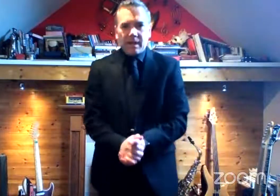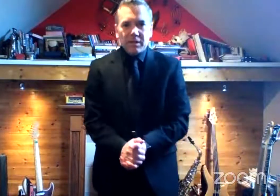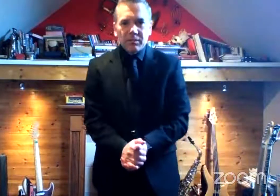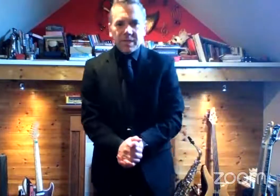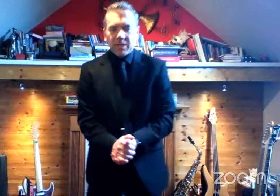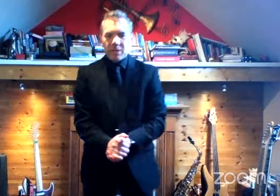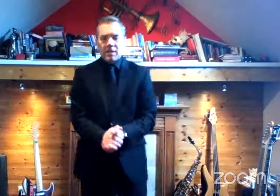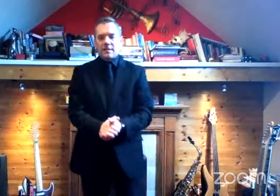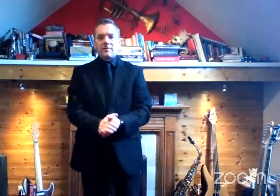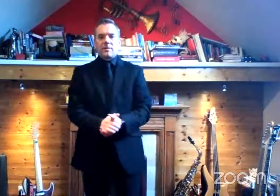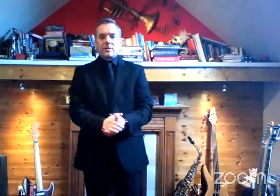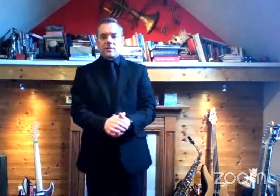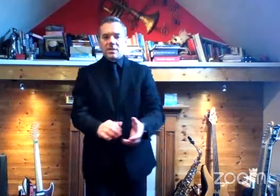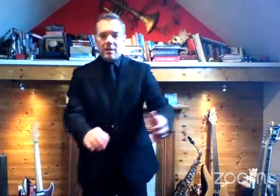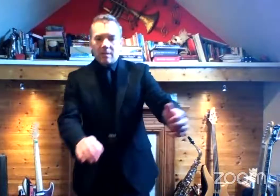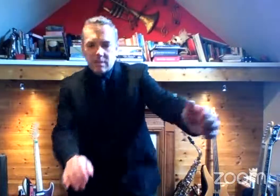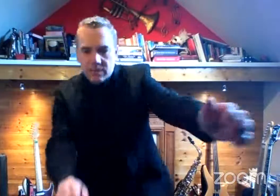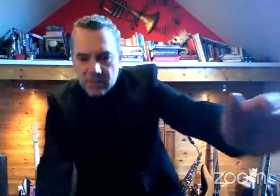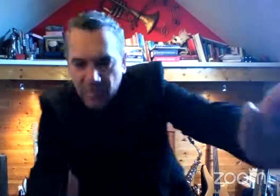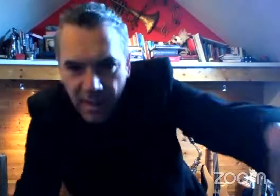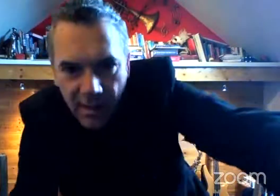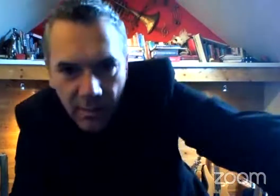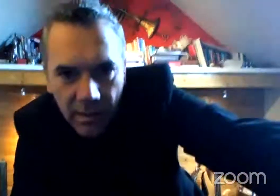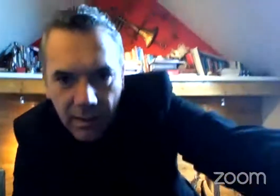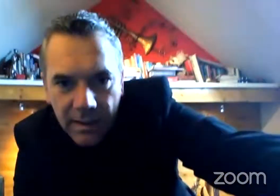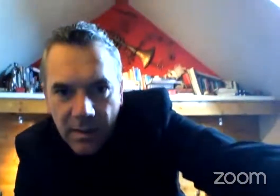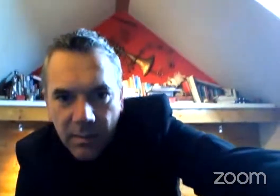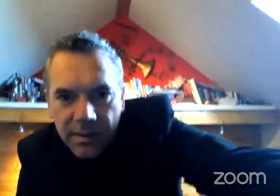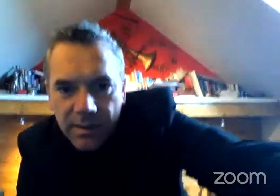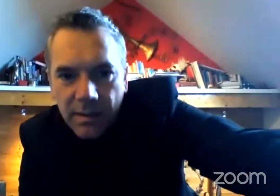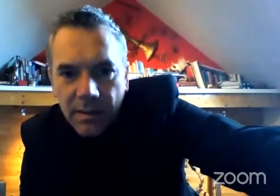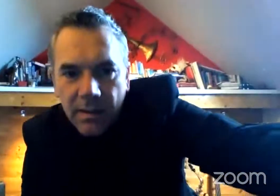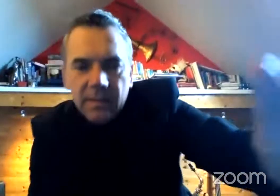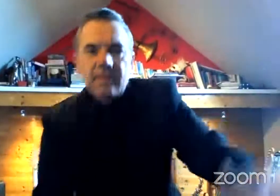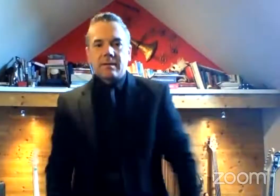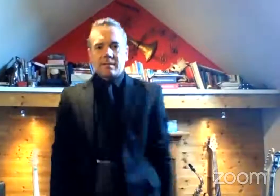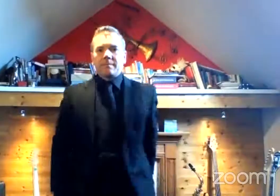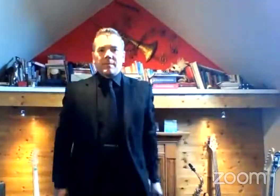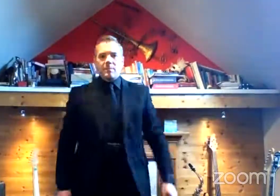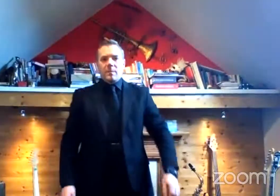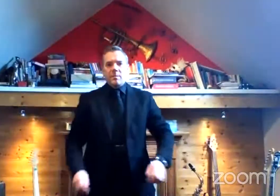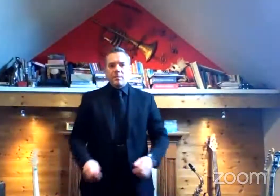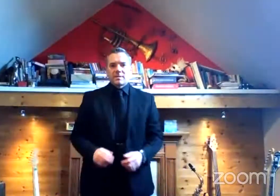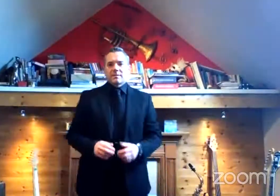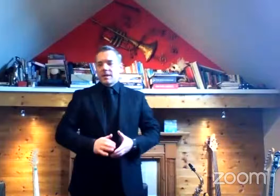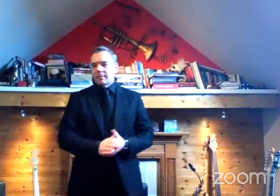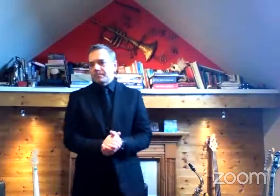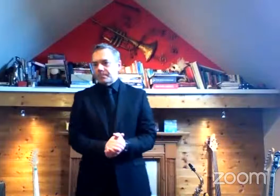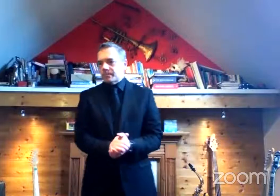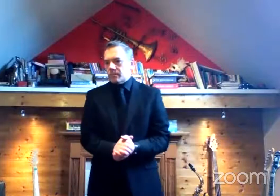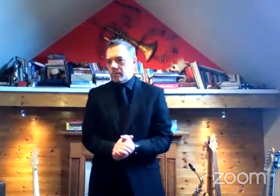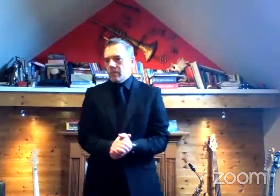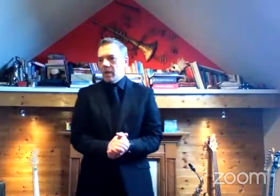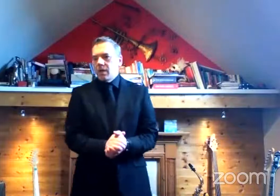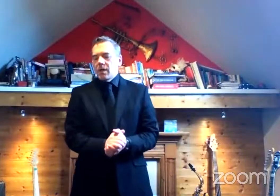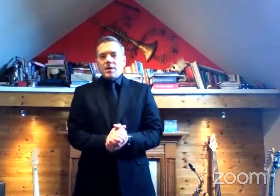That new section that I did for you just there. Adjust my camera a little bit. That might be better. Yeah.